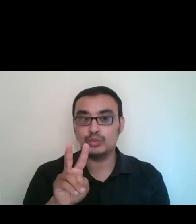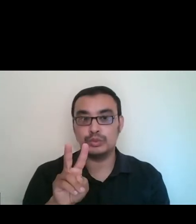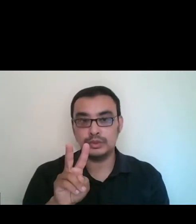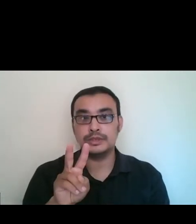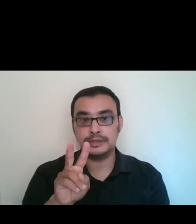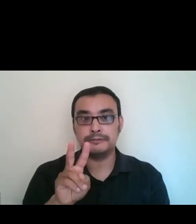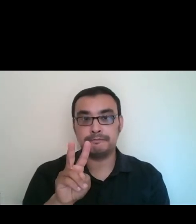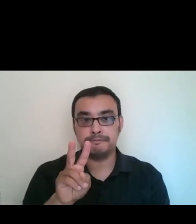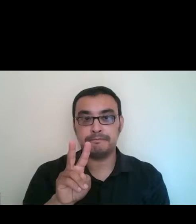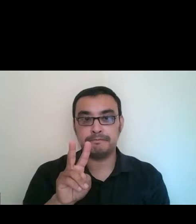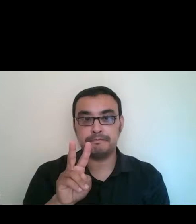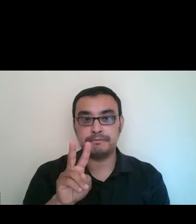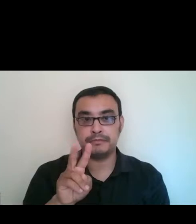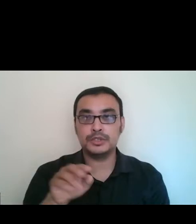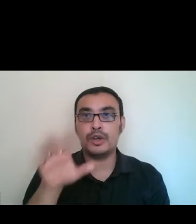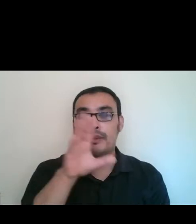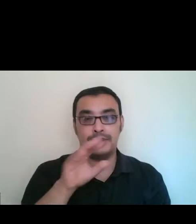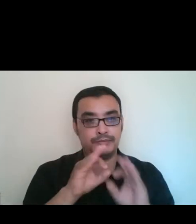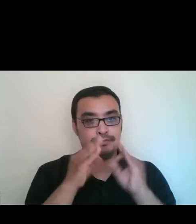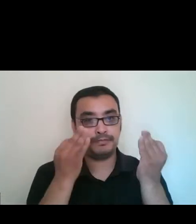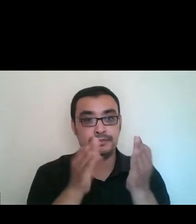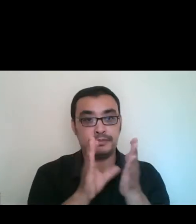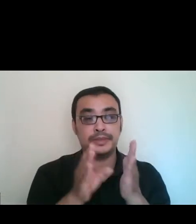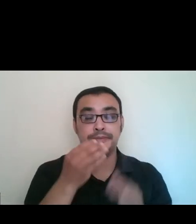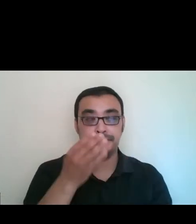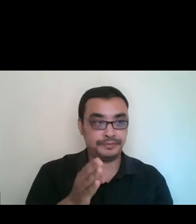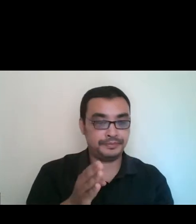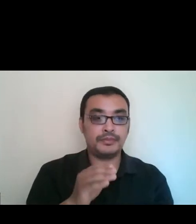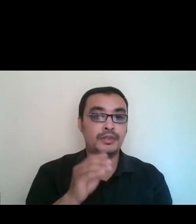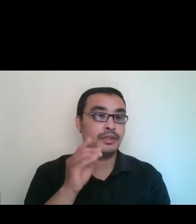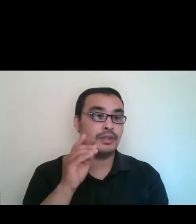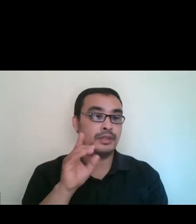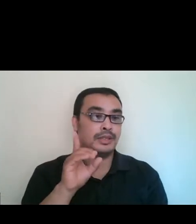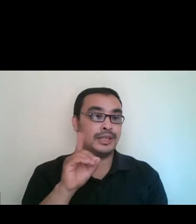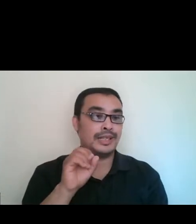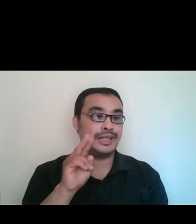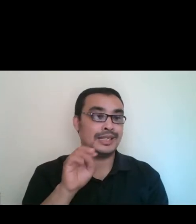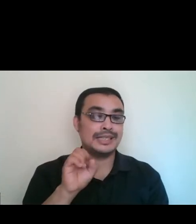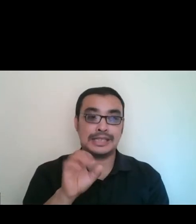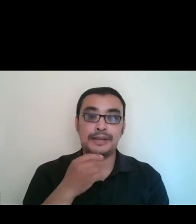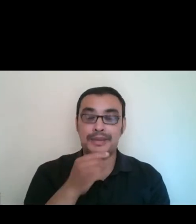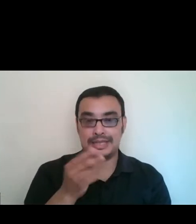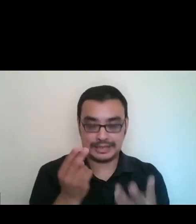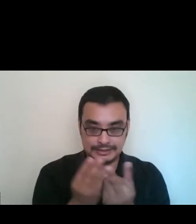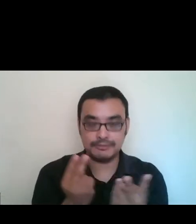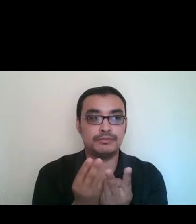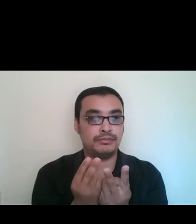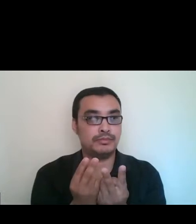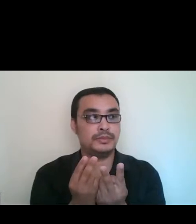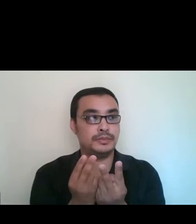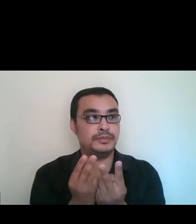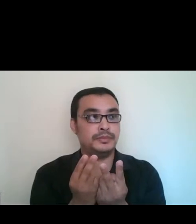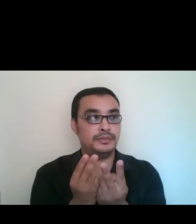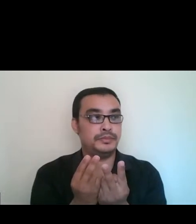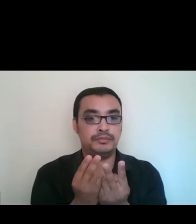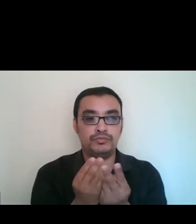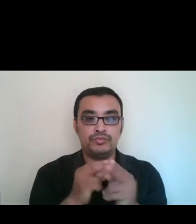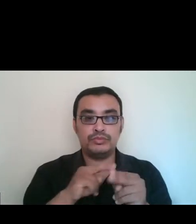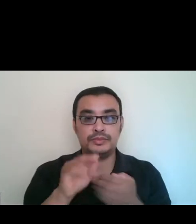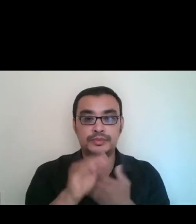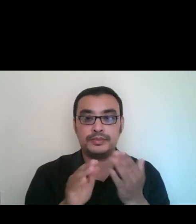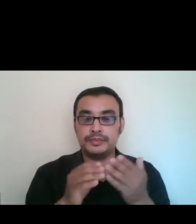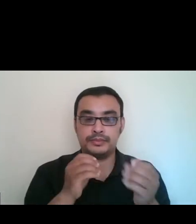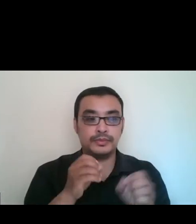fellows from all over the world. And as Dinesh was saying, it aims at being extremely